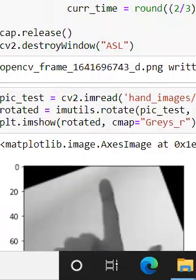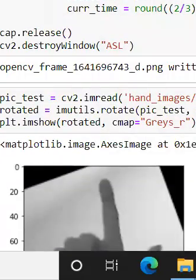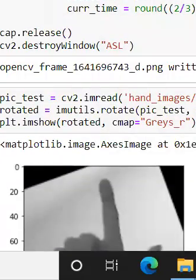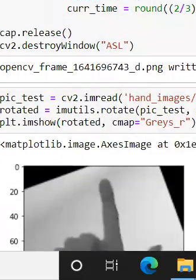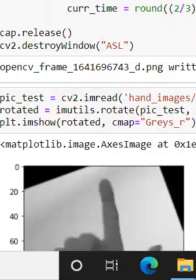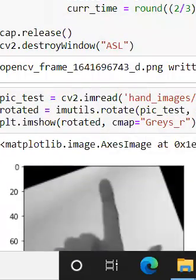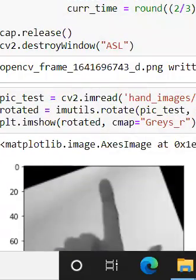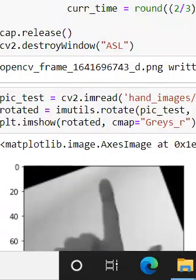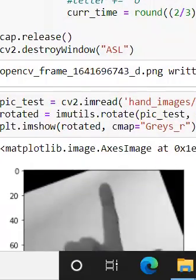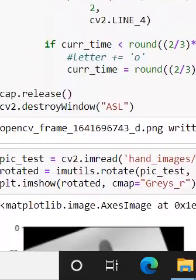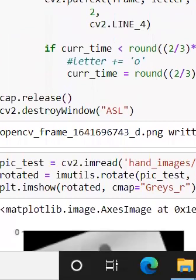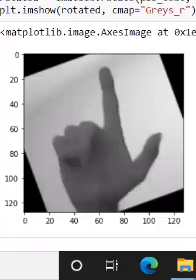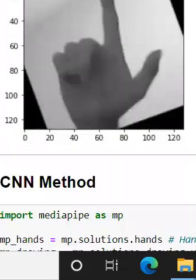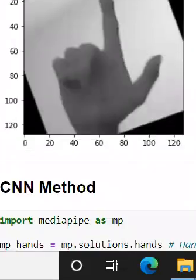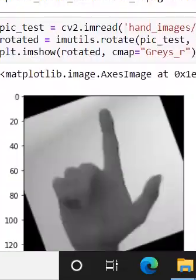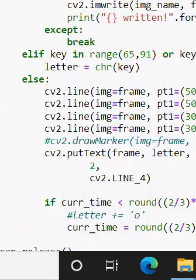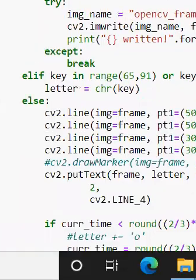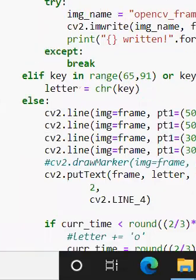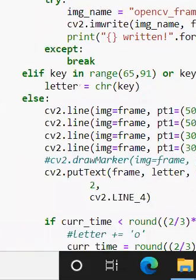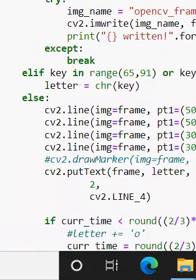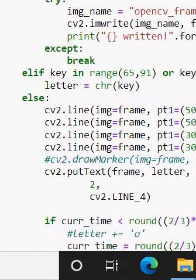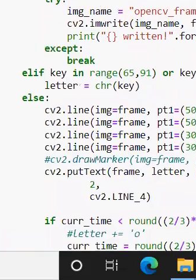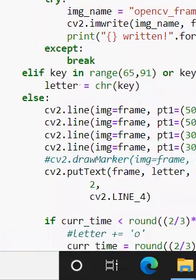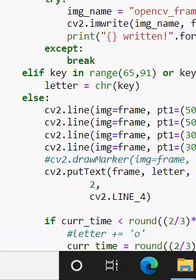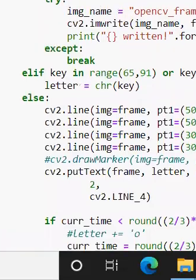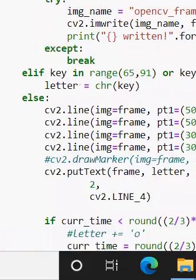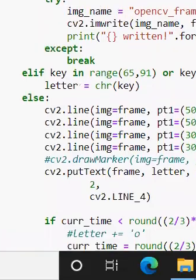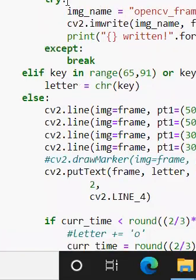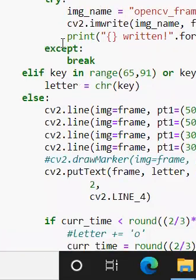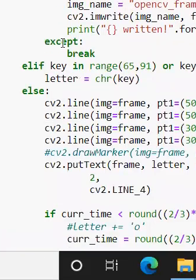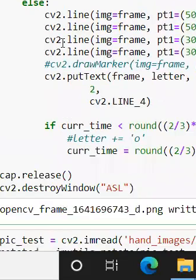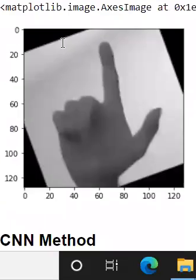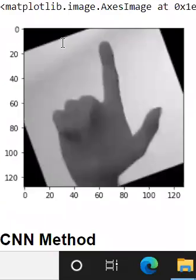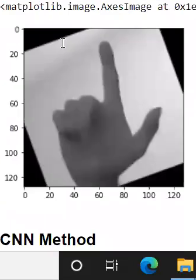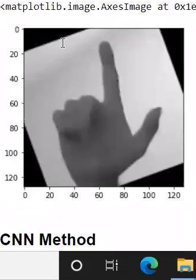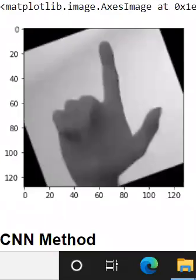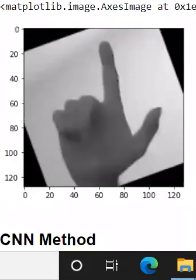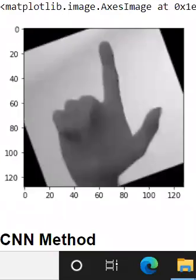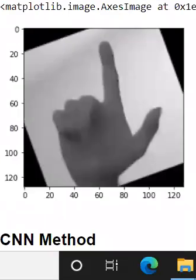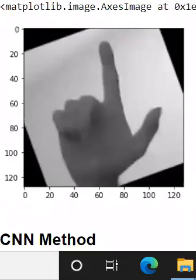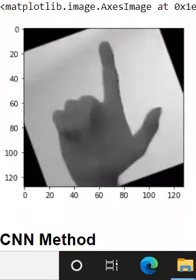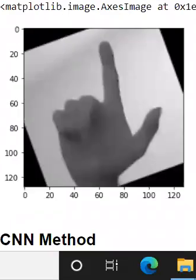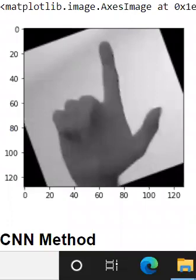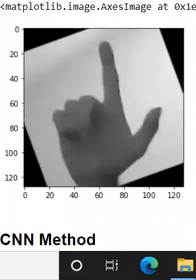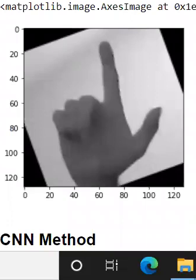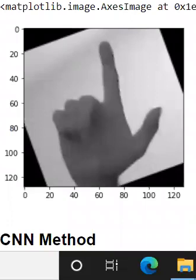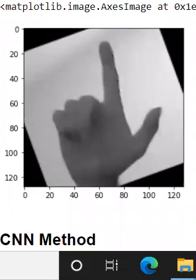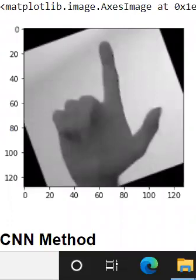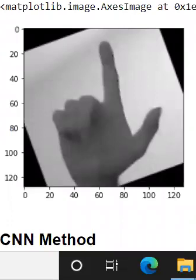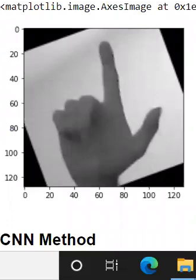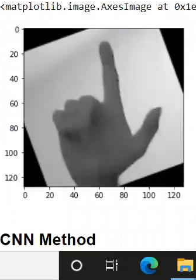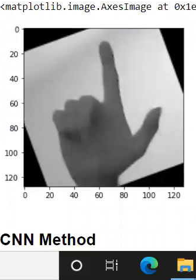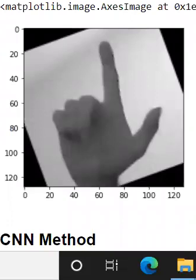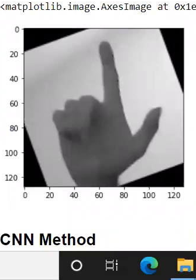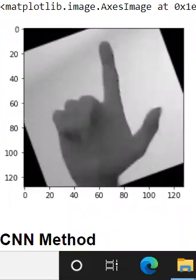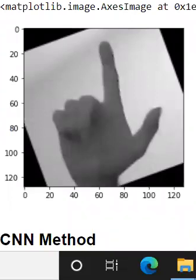That's just what this little break is going to be for, this 27. And so this will say, okay, we wrote